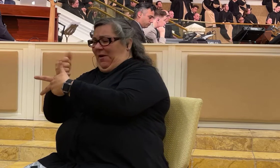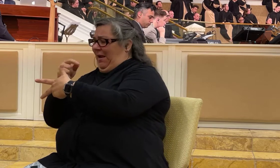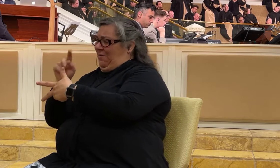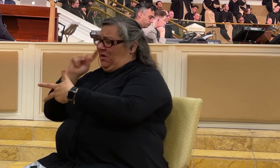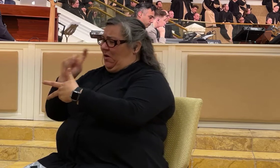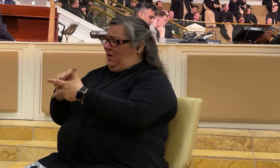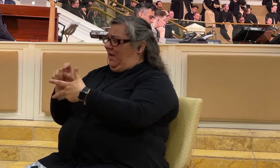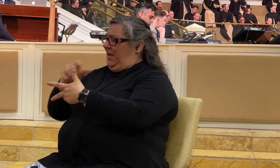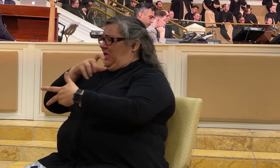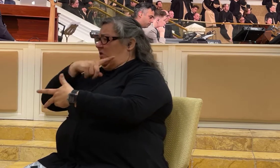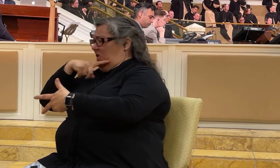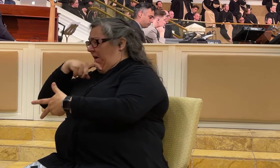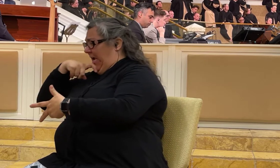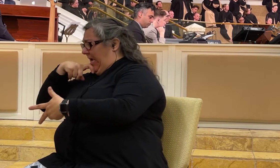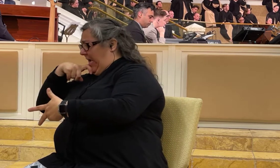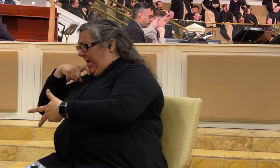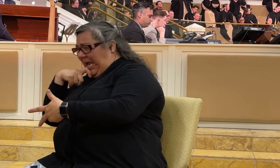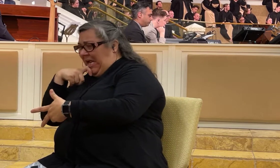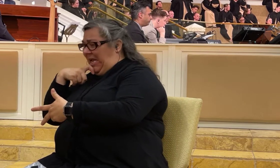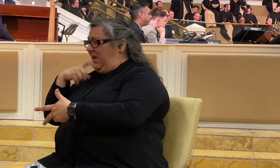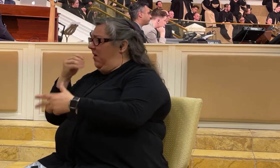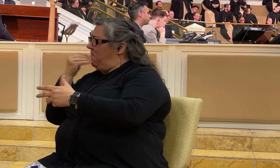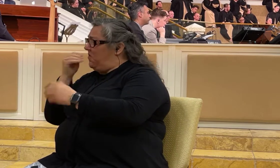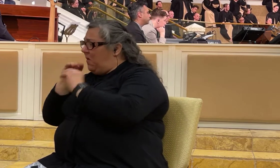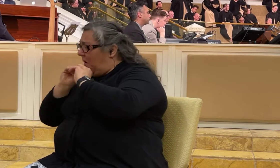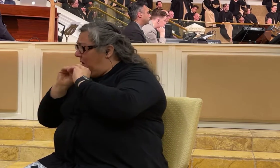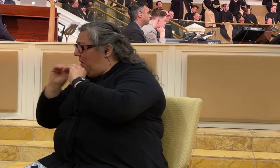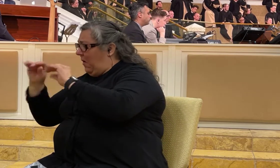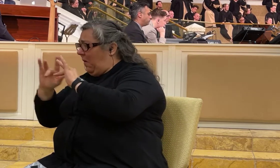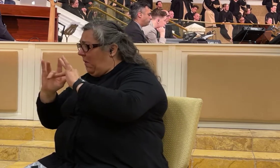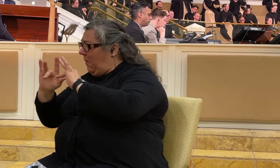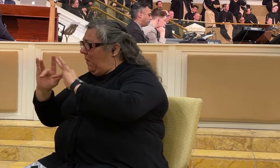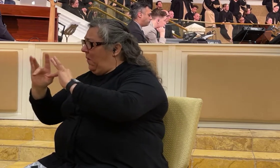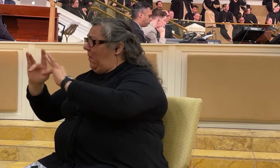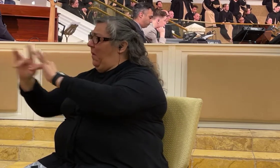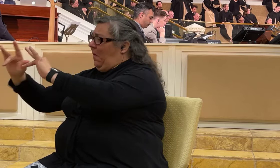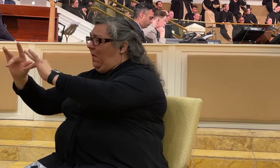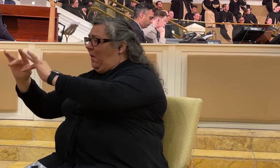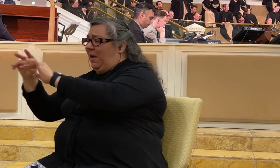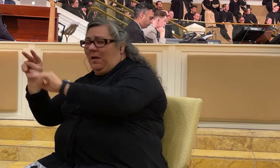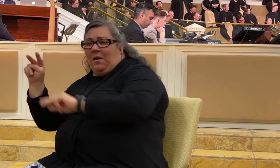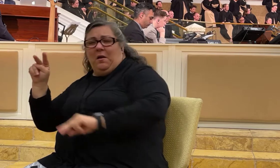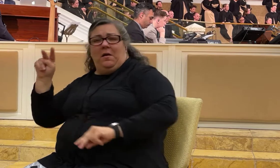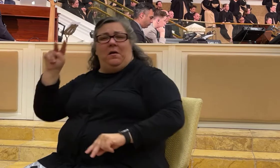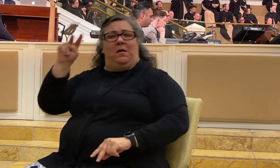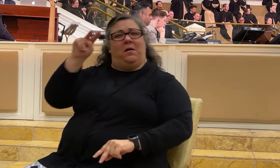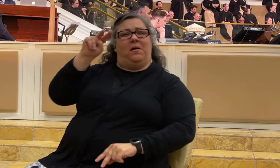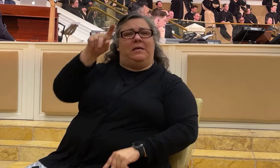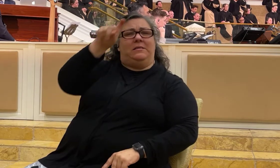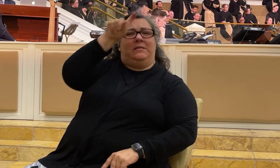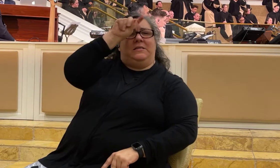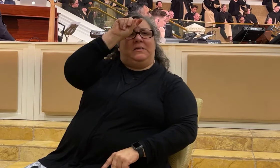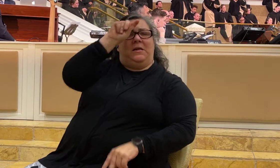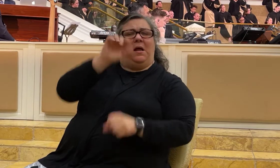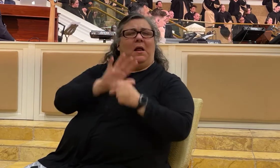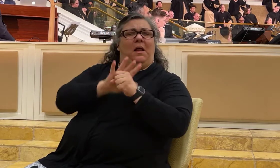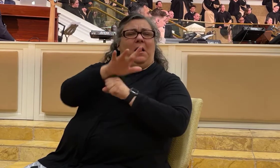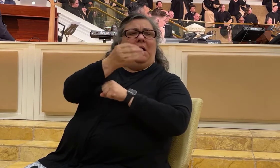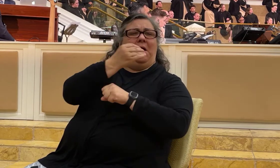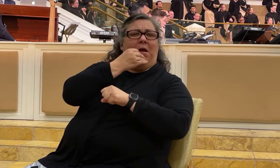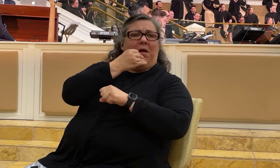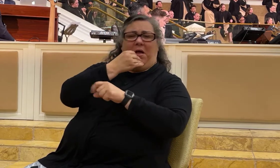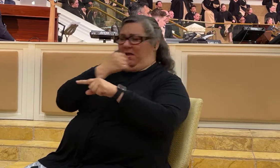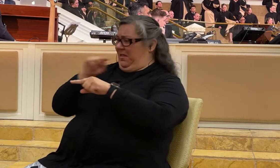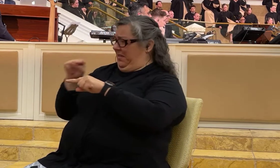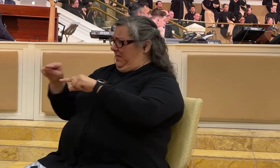heat and all that is going on in the parched land, It doesn't look like what God promised